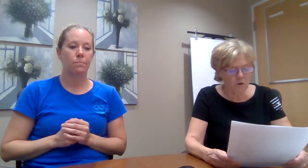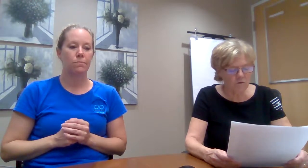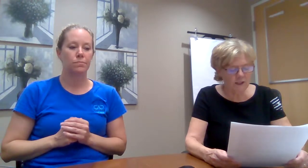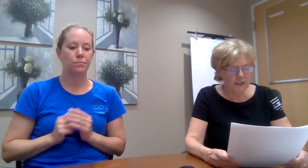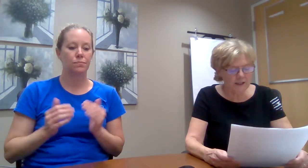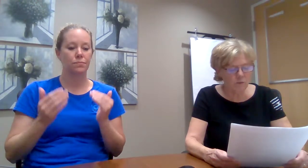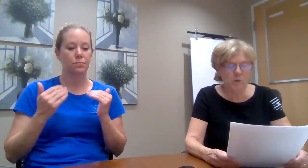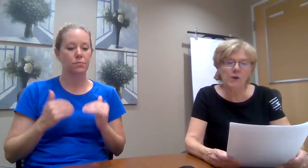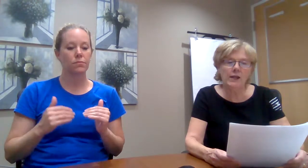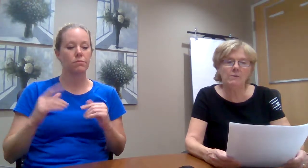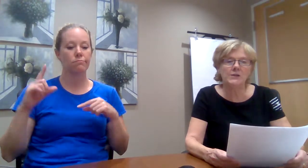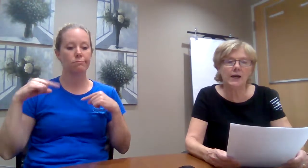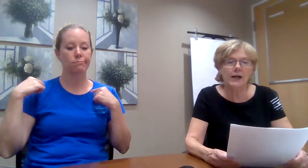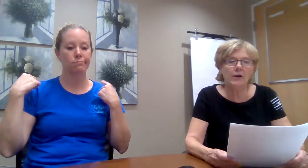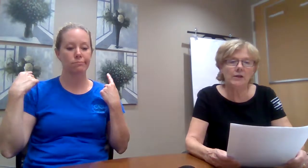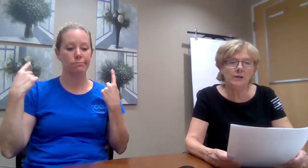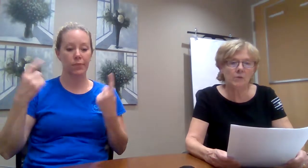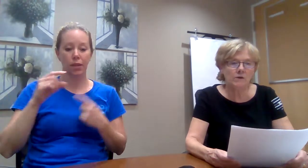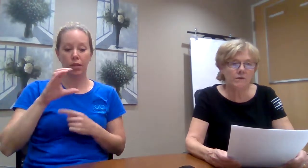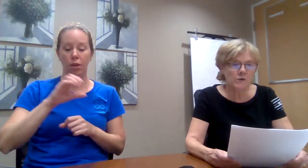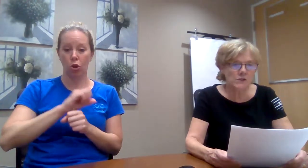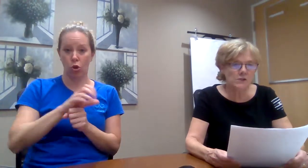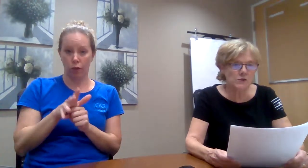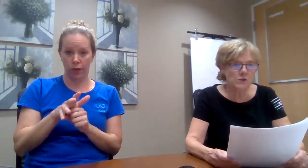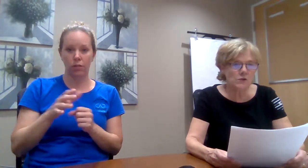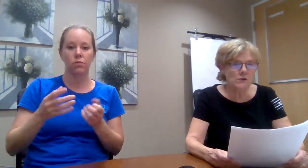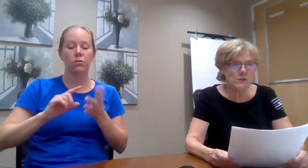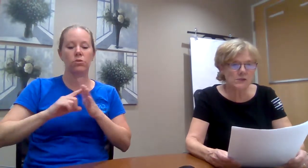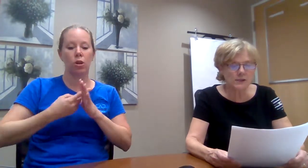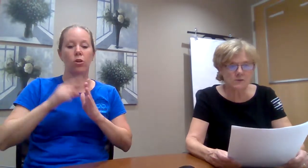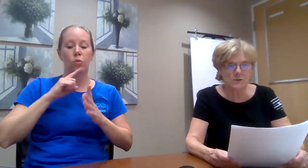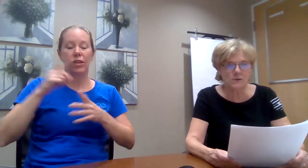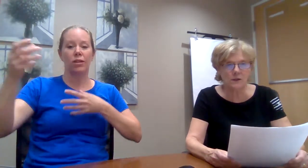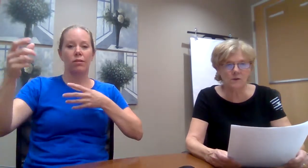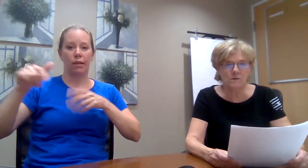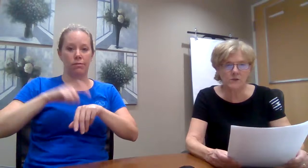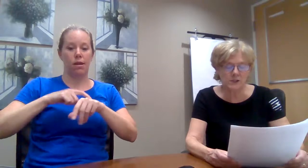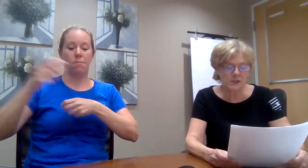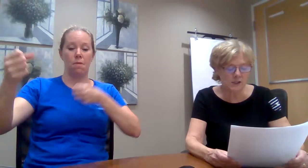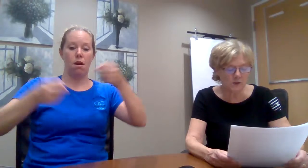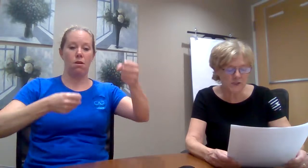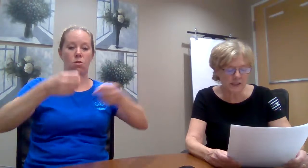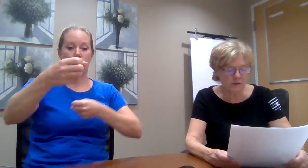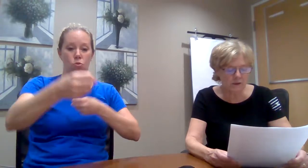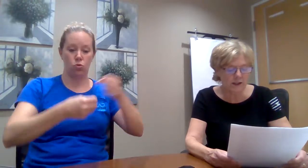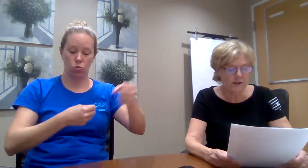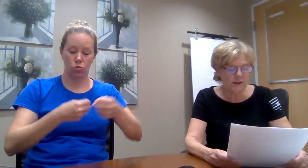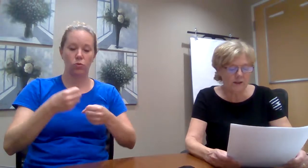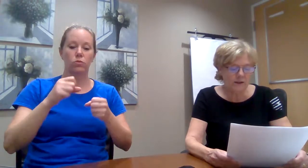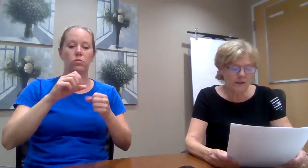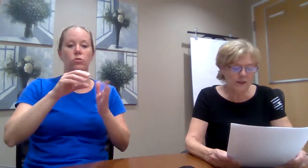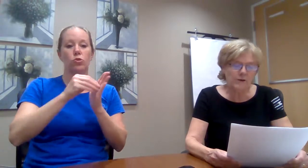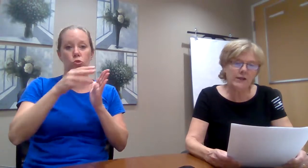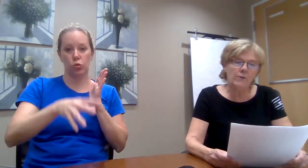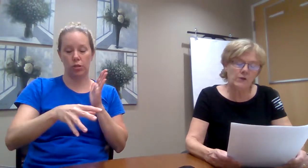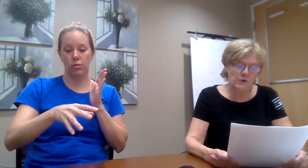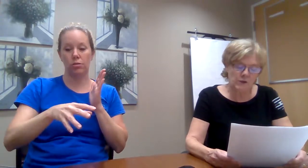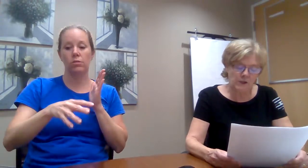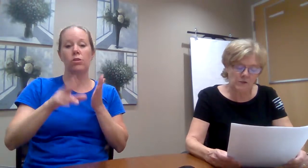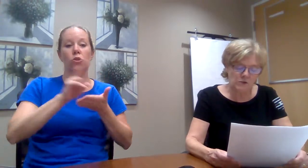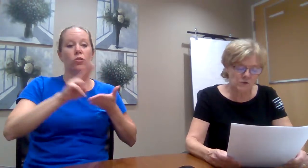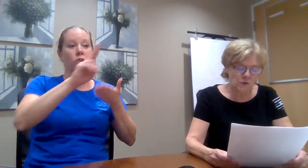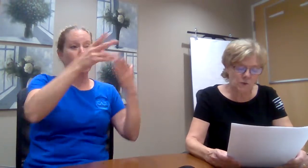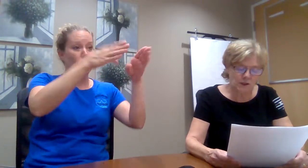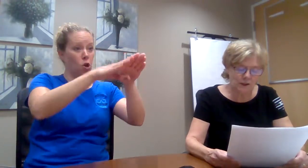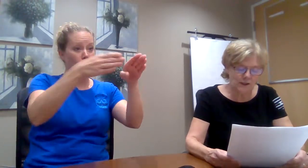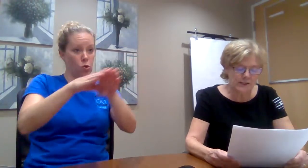when COVID hit, we were able to hire a number of nursing students as the universities closed down. They are now